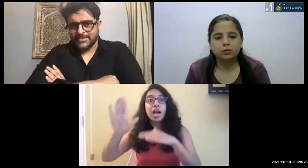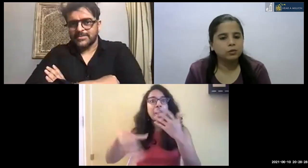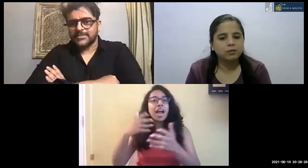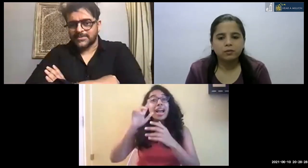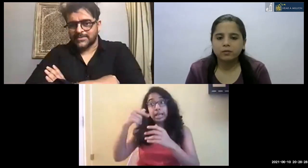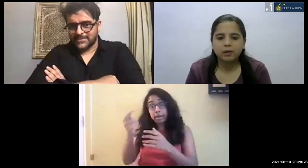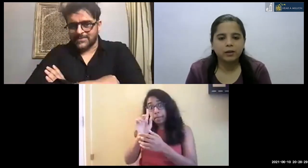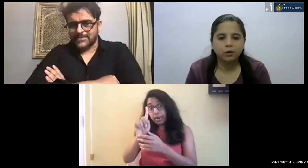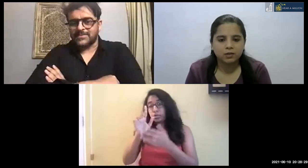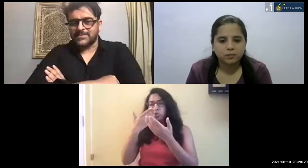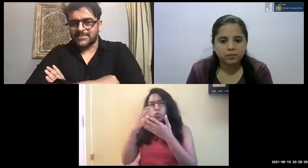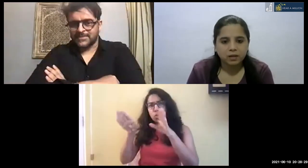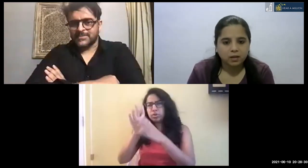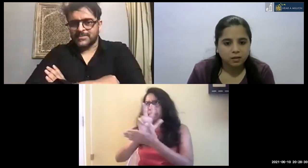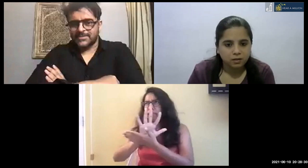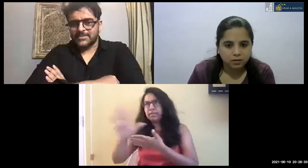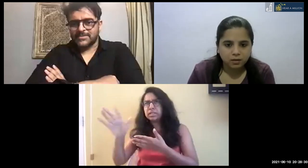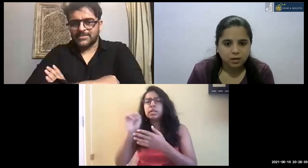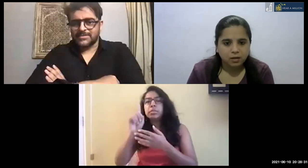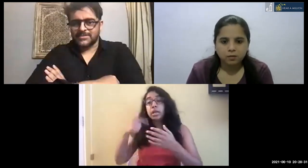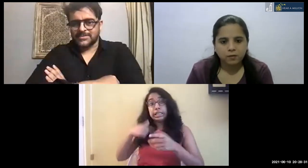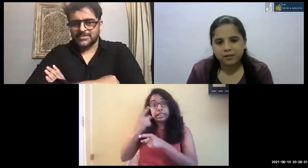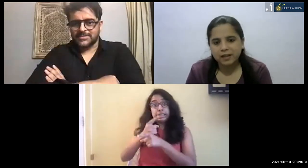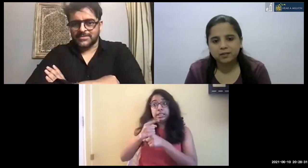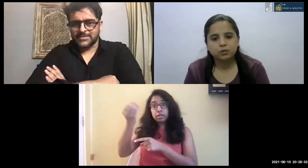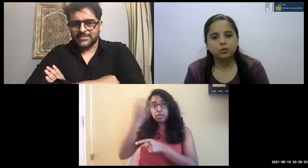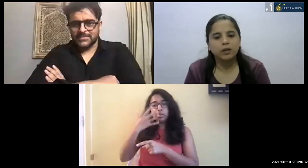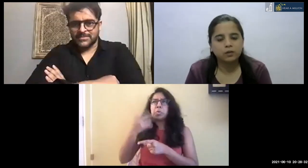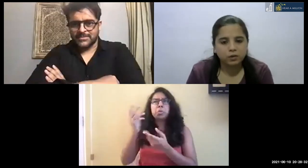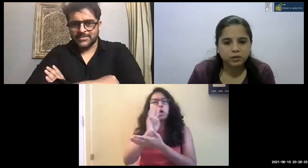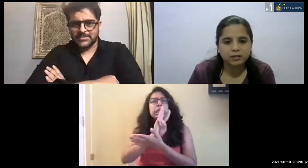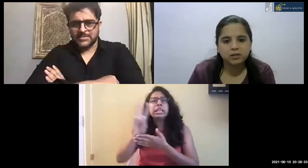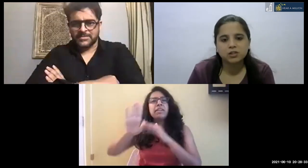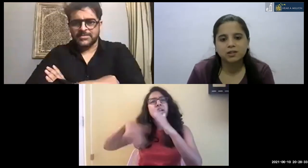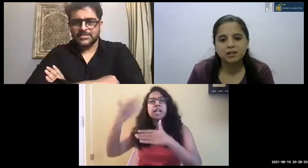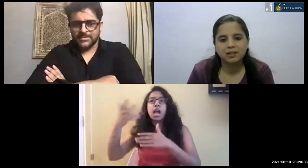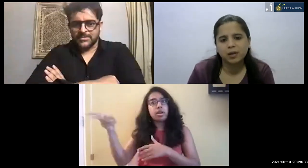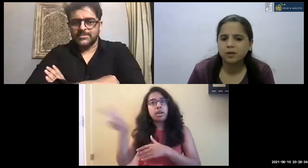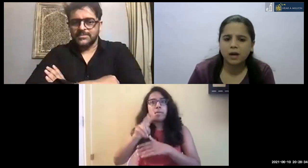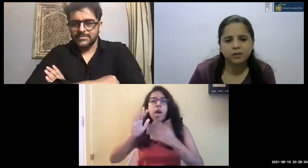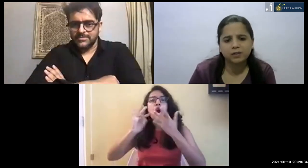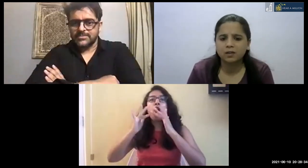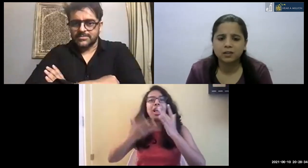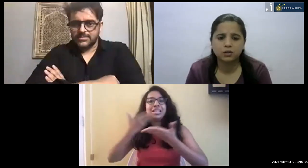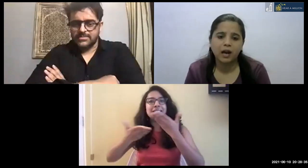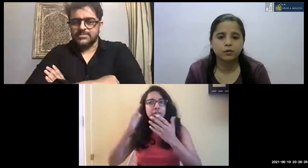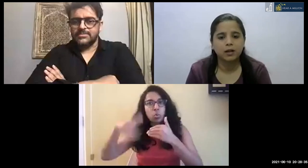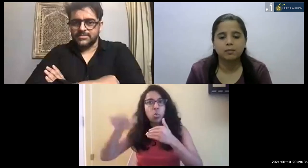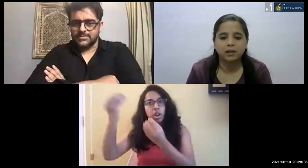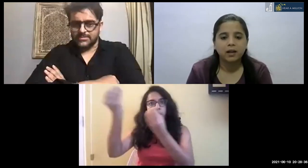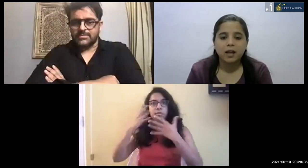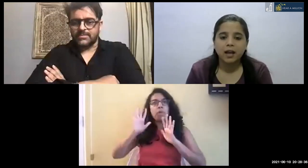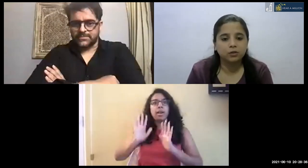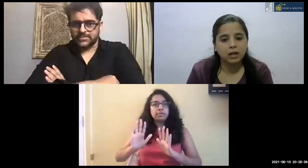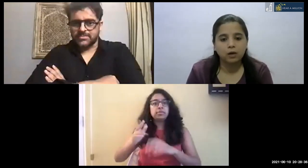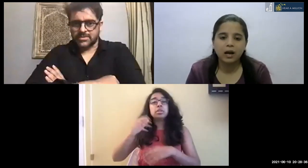weeks school will be closed. For 5 weeks school were closed. So in teachers, they said maybe after 3 weeks you have to come